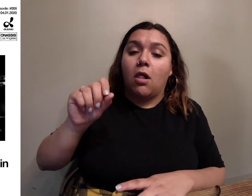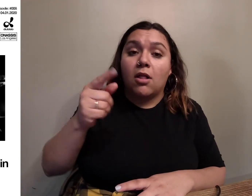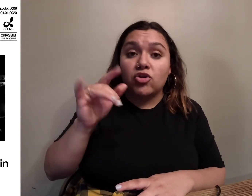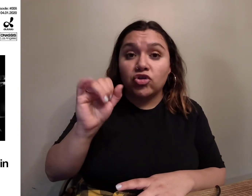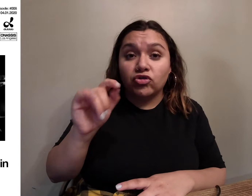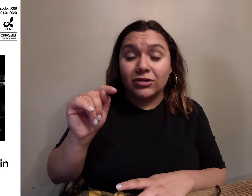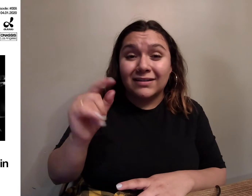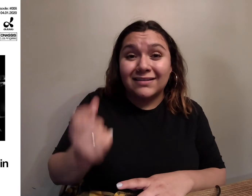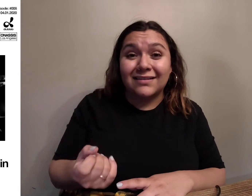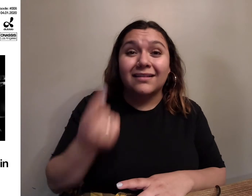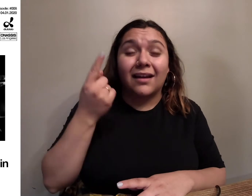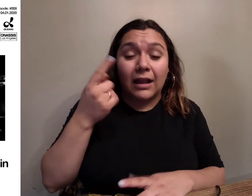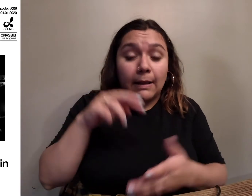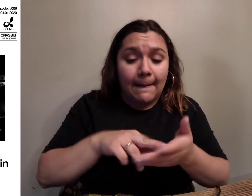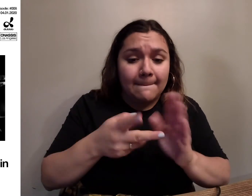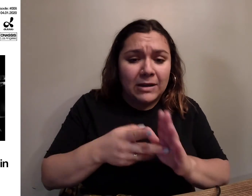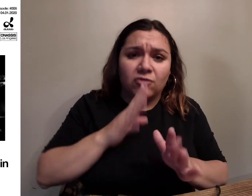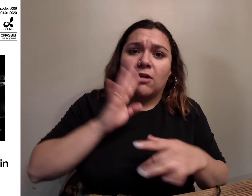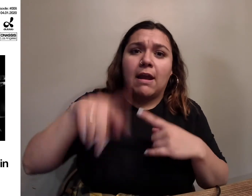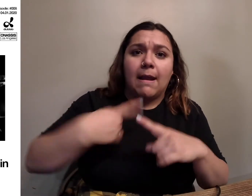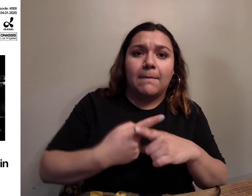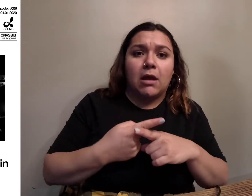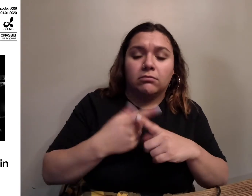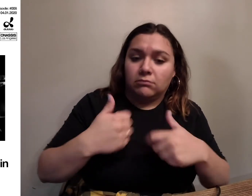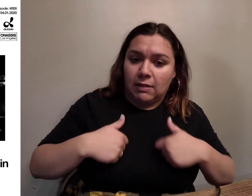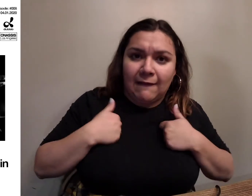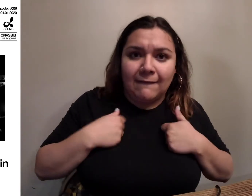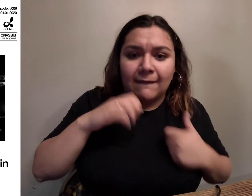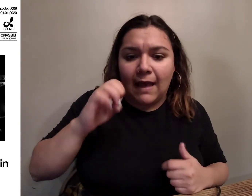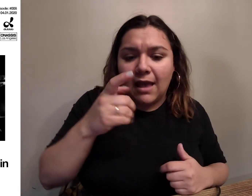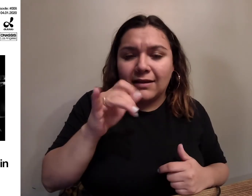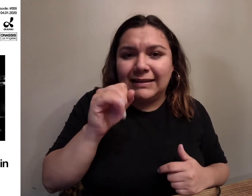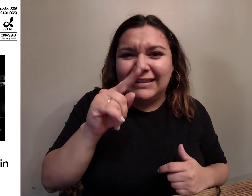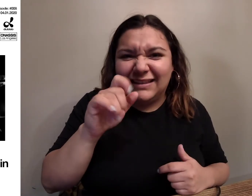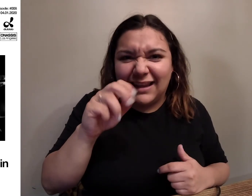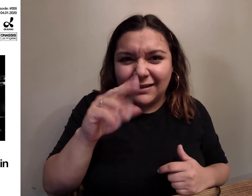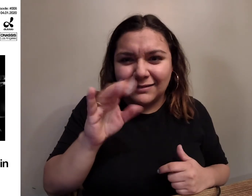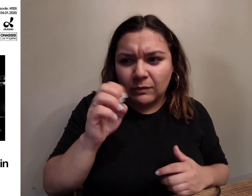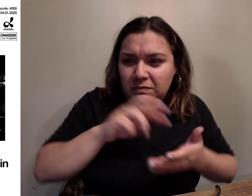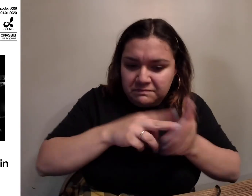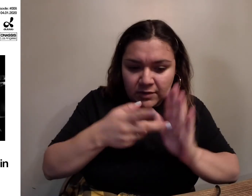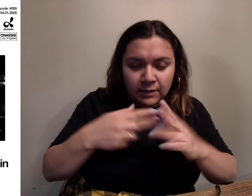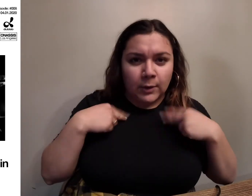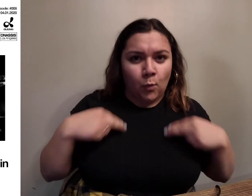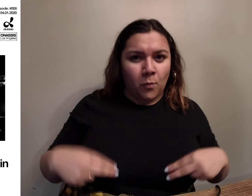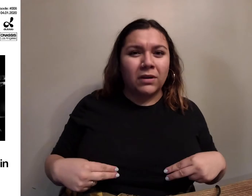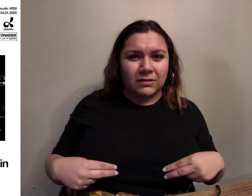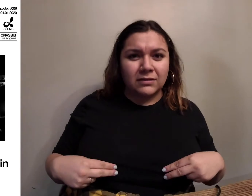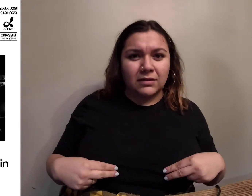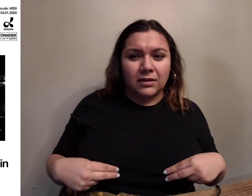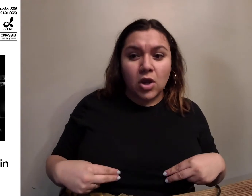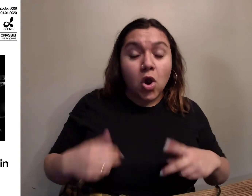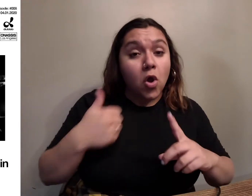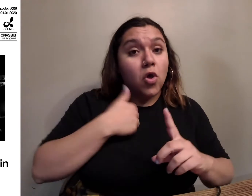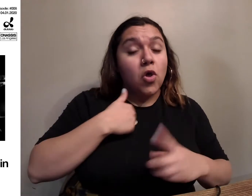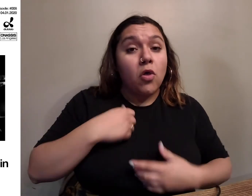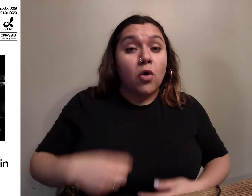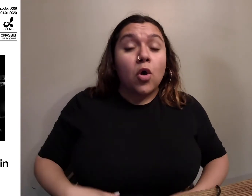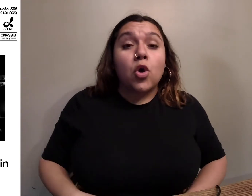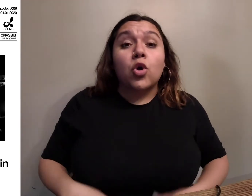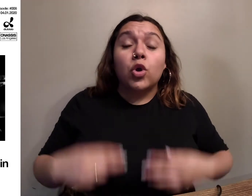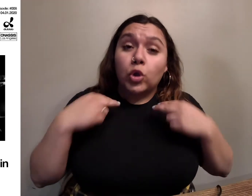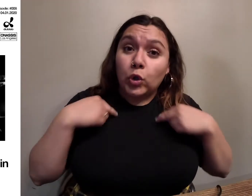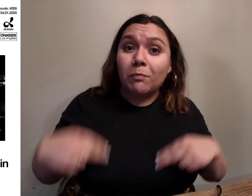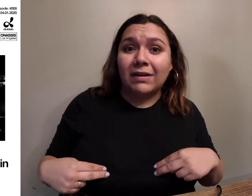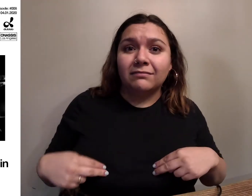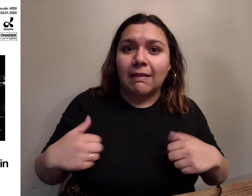description of existence, so who we are, what it means to be human is, the essence of being human is